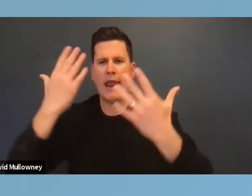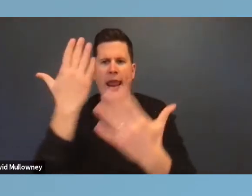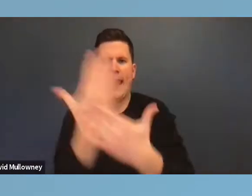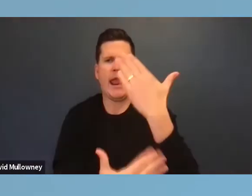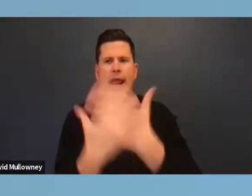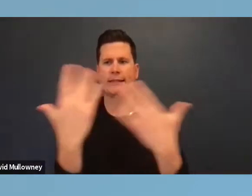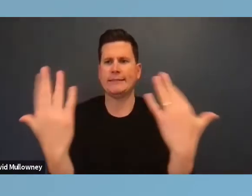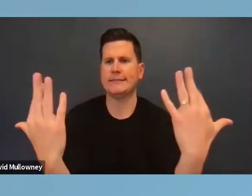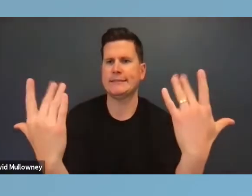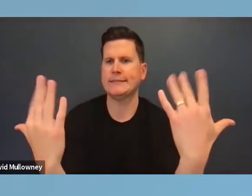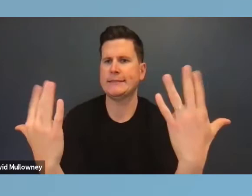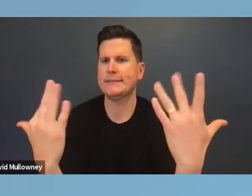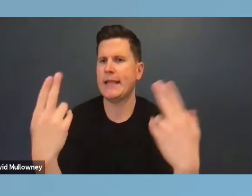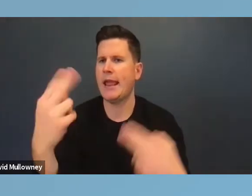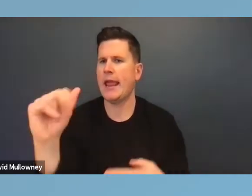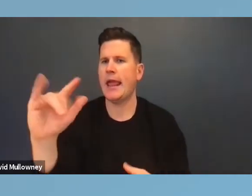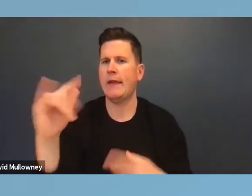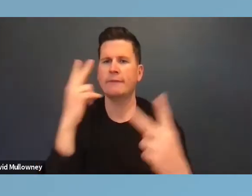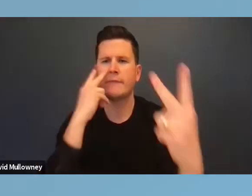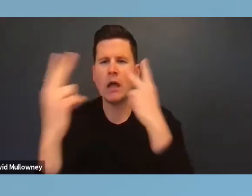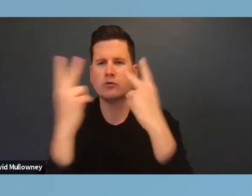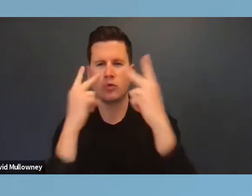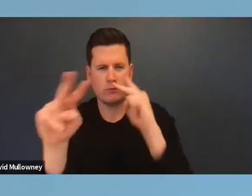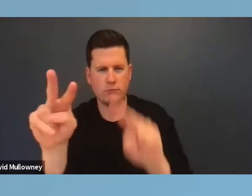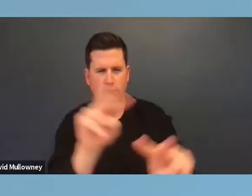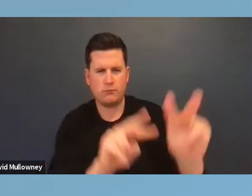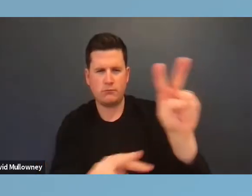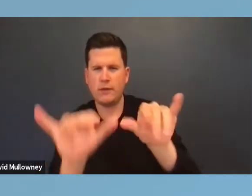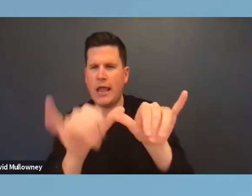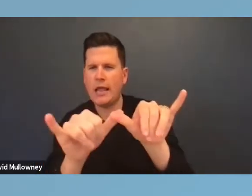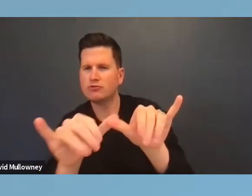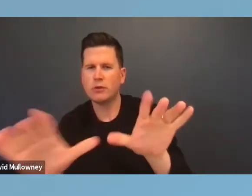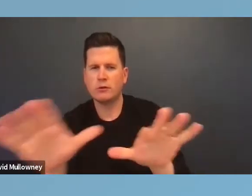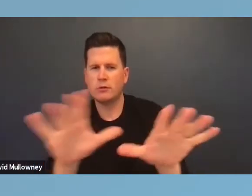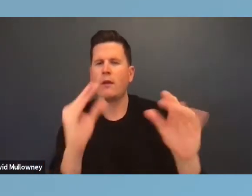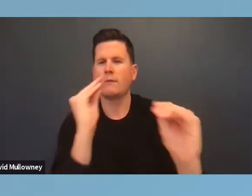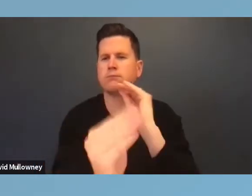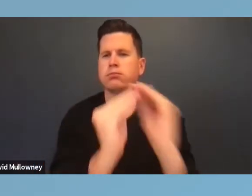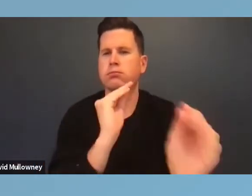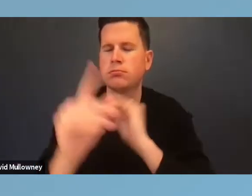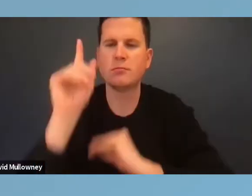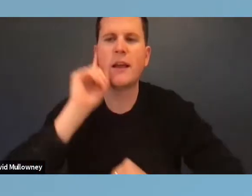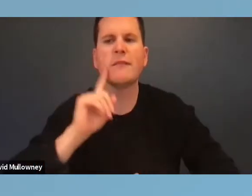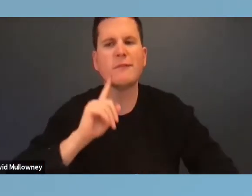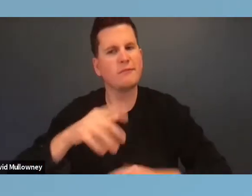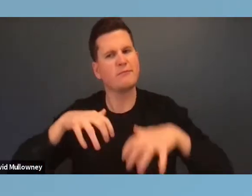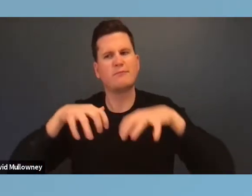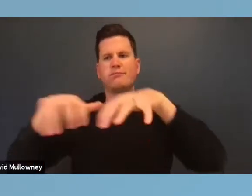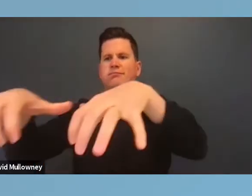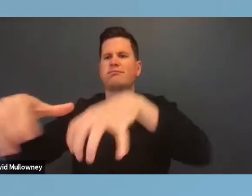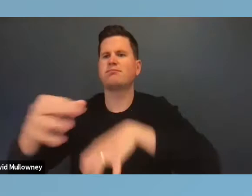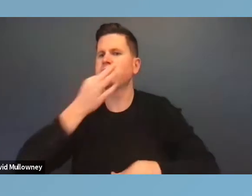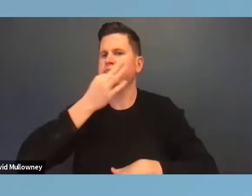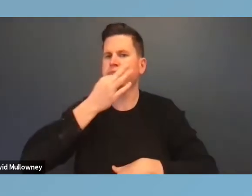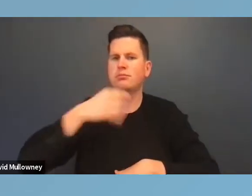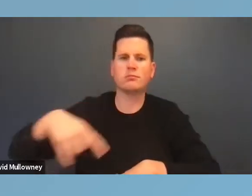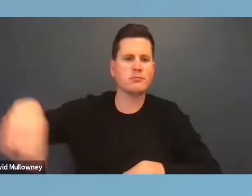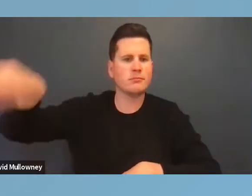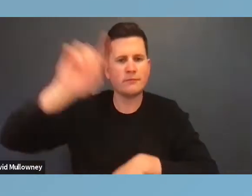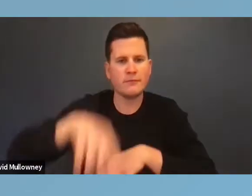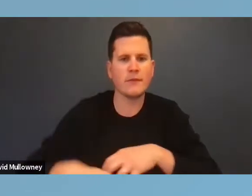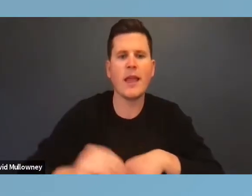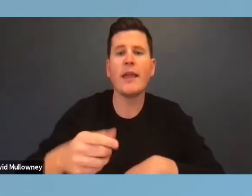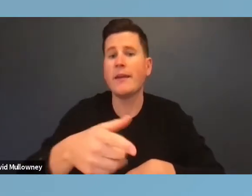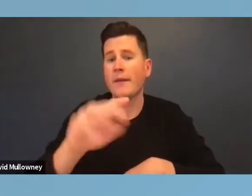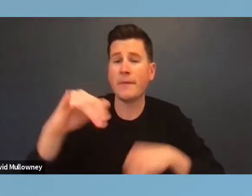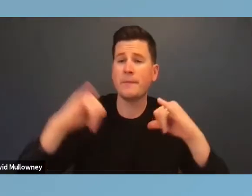car repair, more vocational hands and visual type jobs. That's going to be